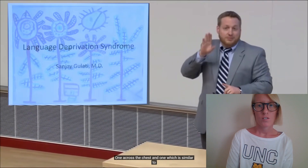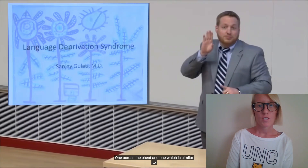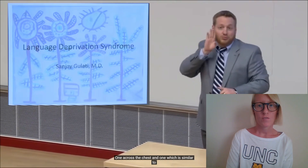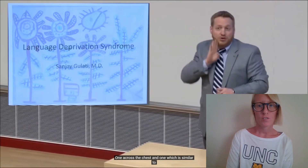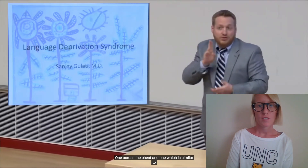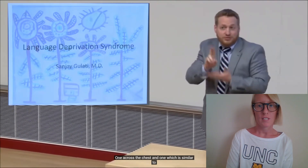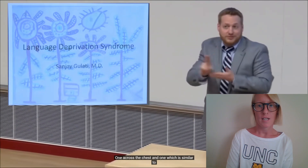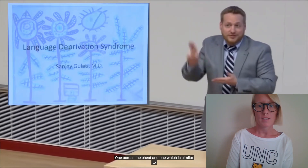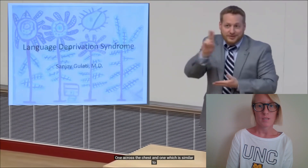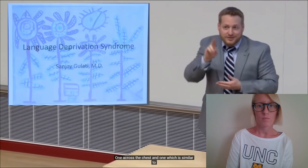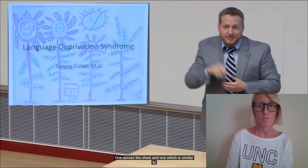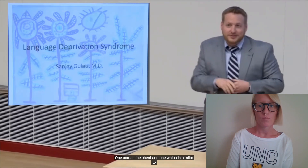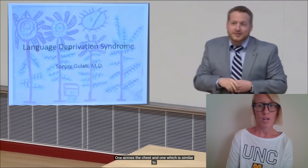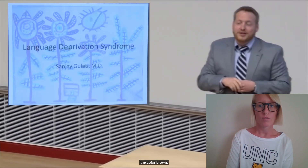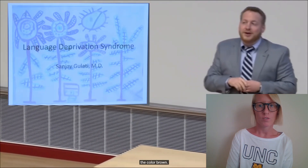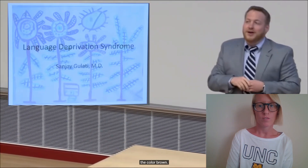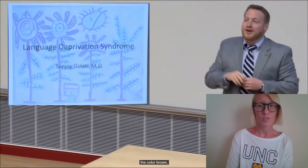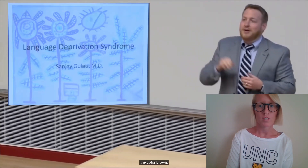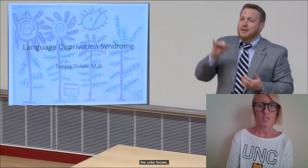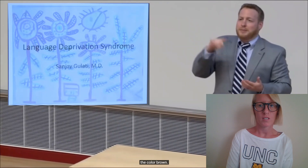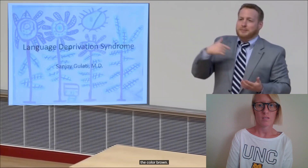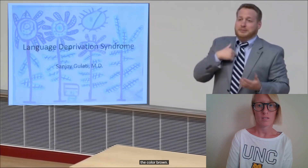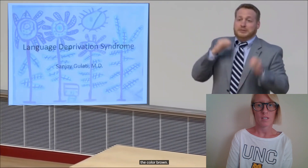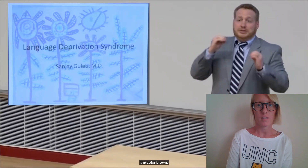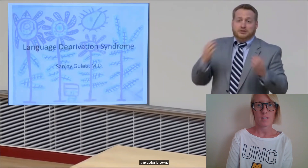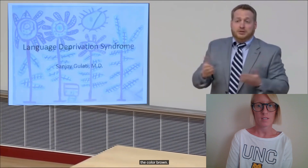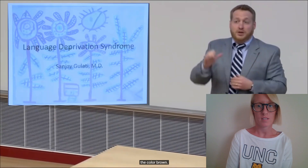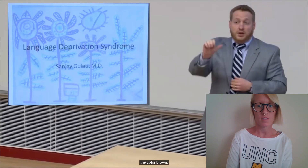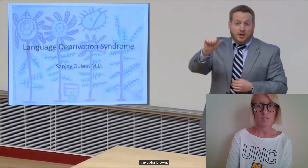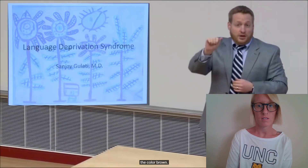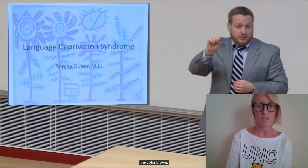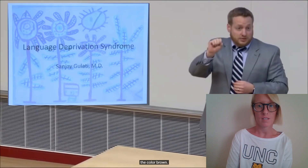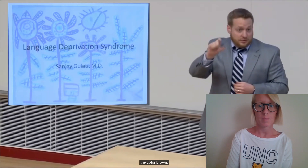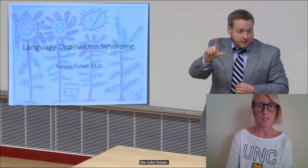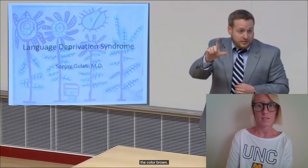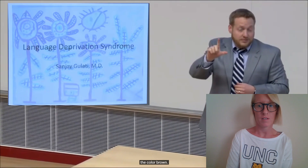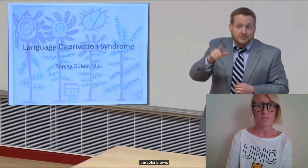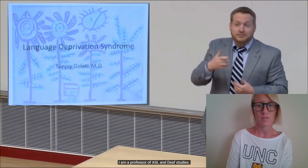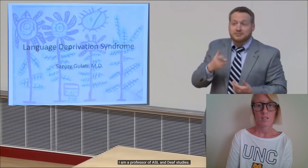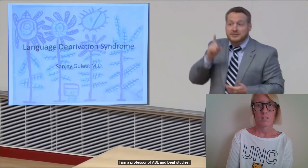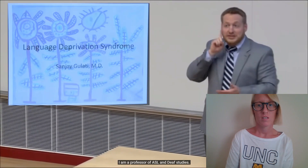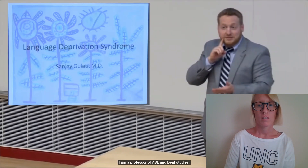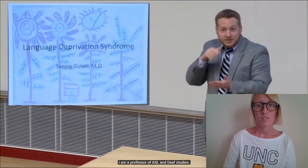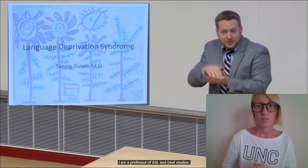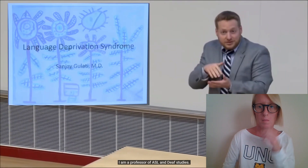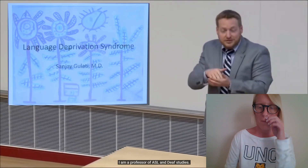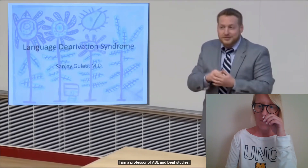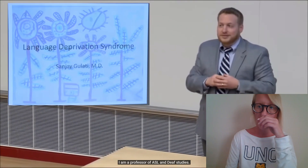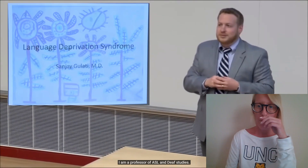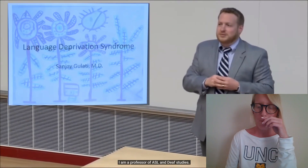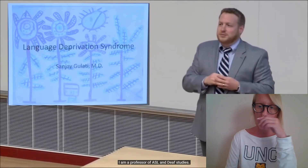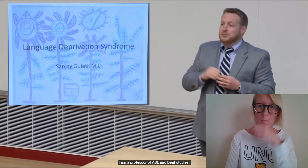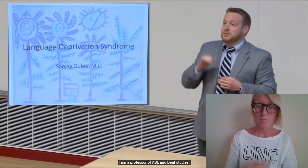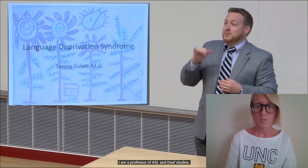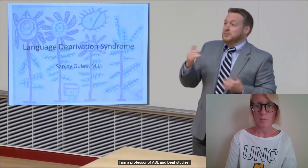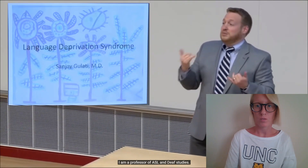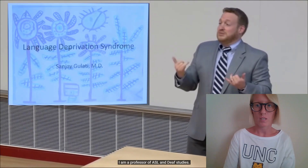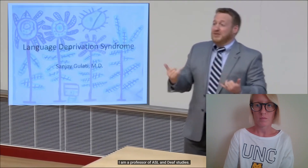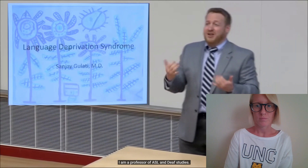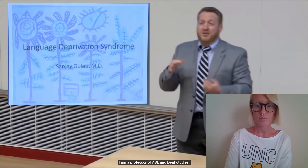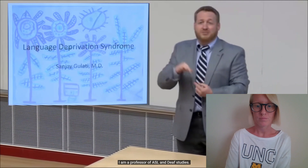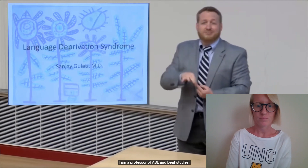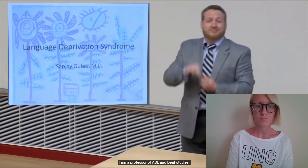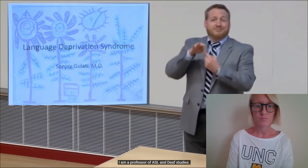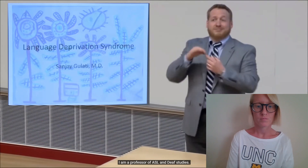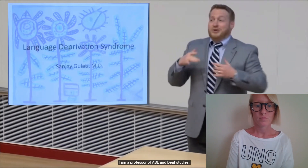and one There's different signs. which is similar to the Brown color for University, Brown. like this, is signed by the deaf. I'm a professor of ASL and